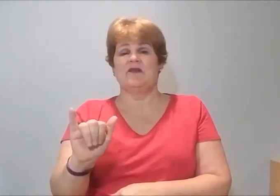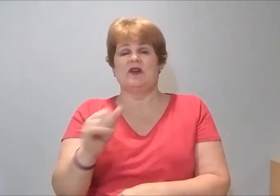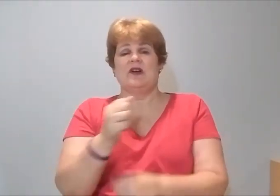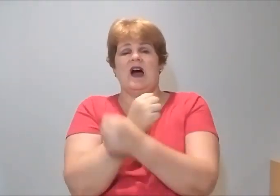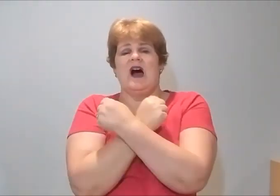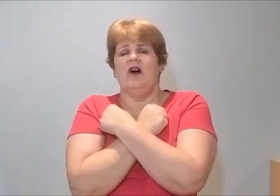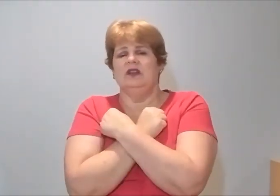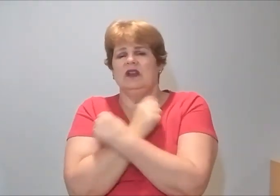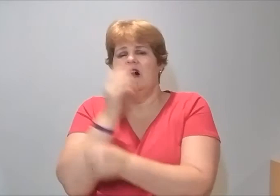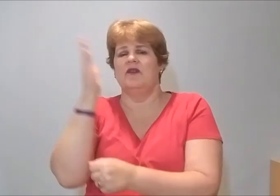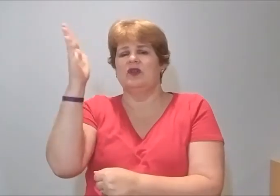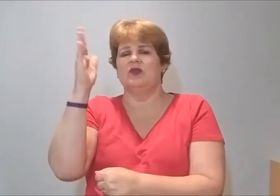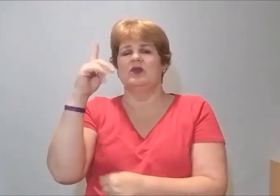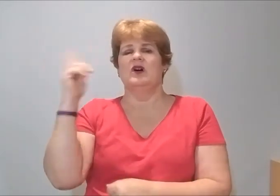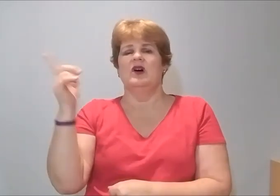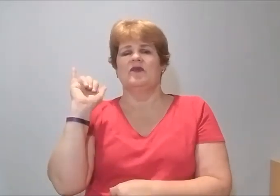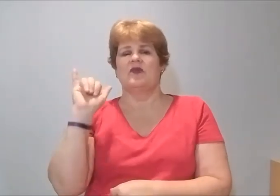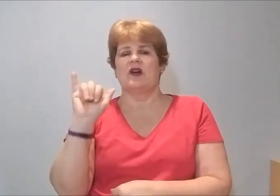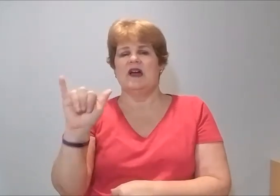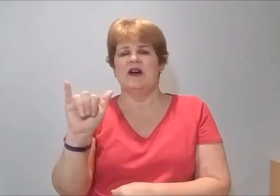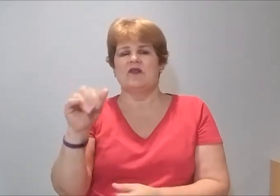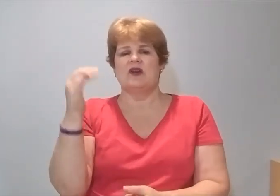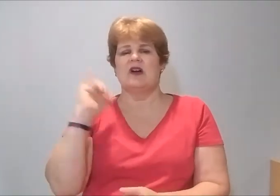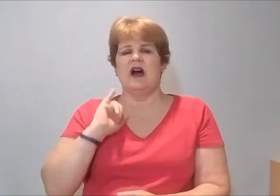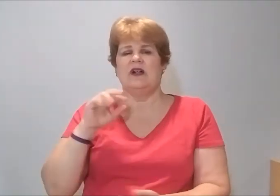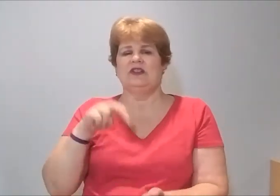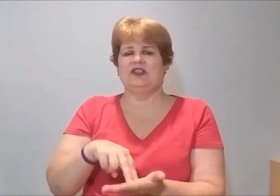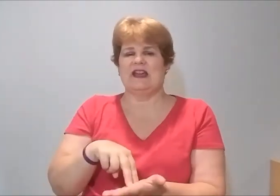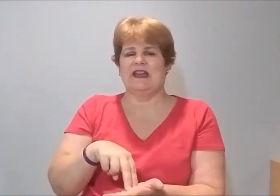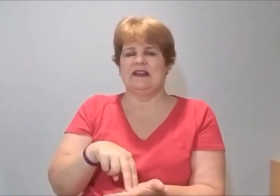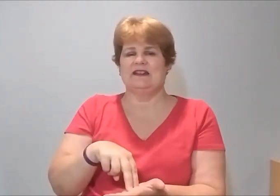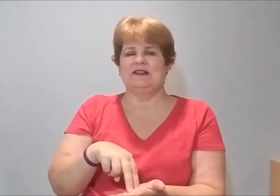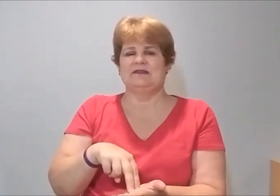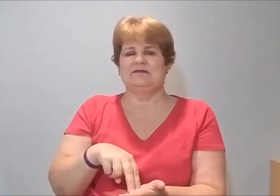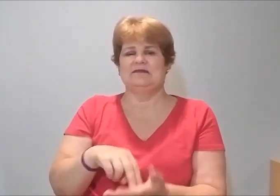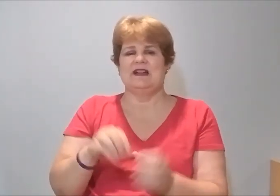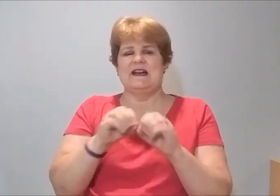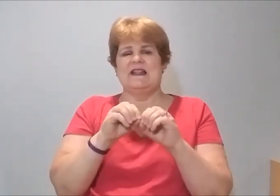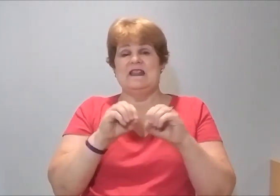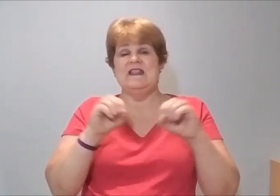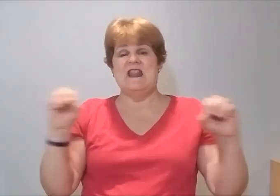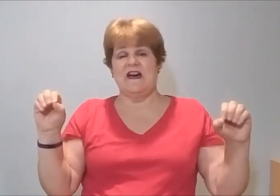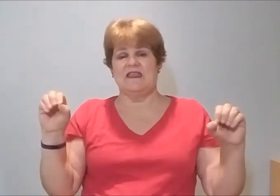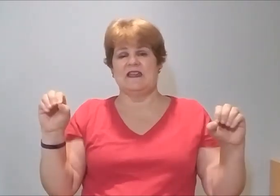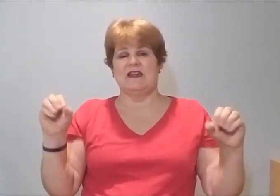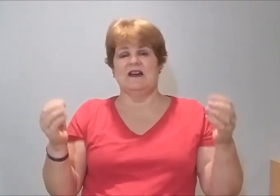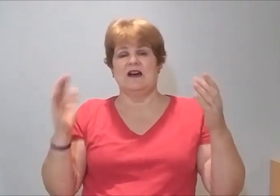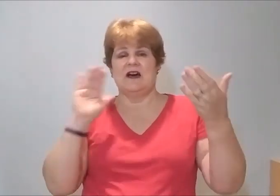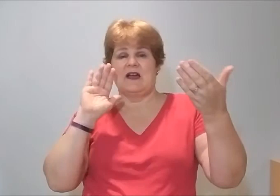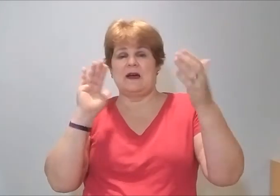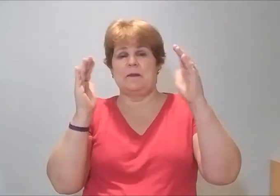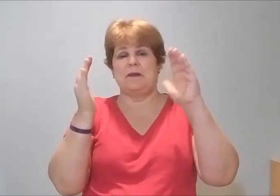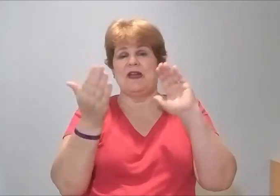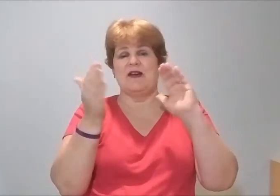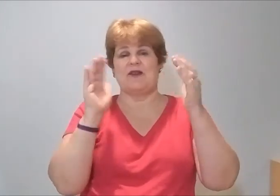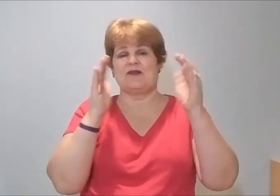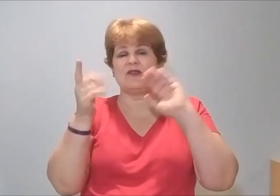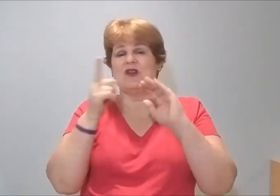Forever I'll love you, forever I'll stand. Nothing compares to